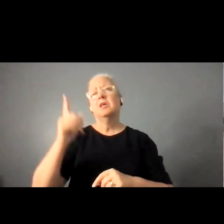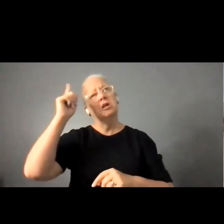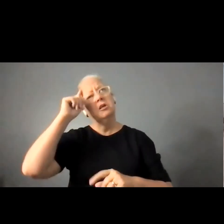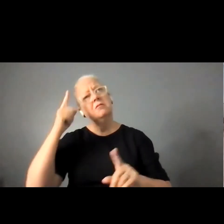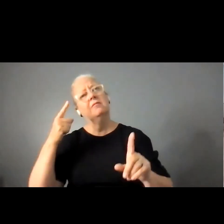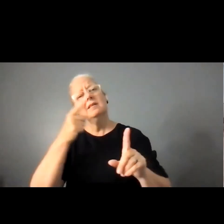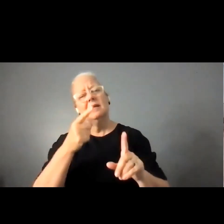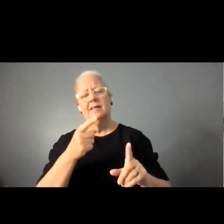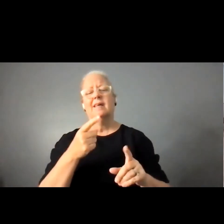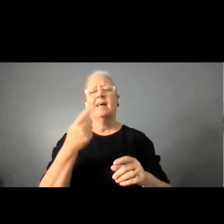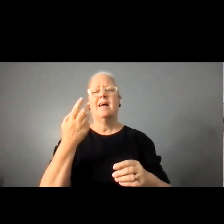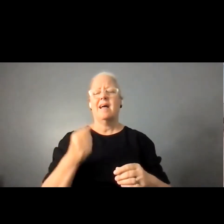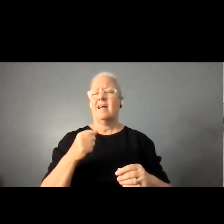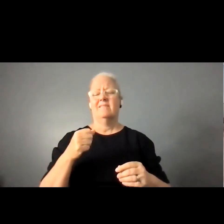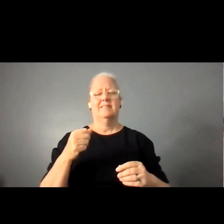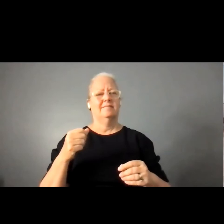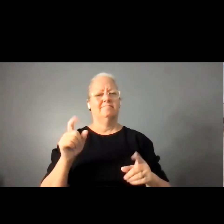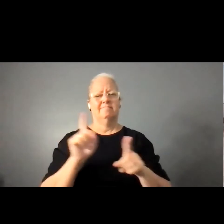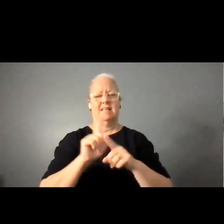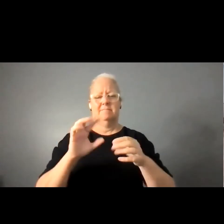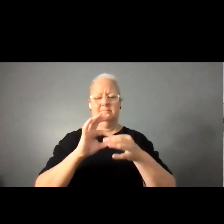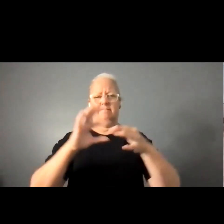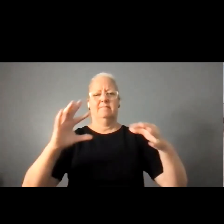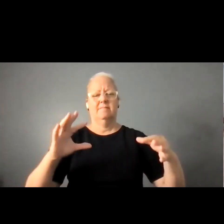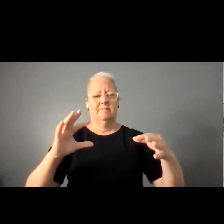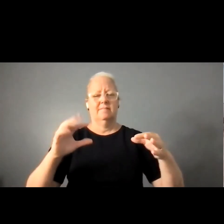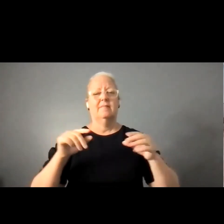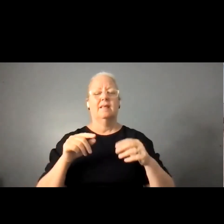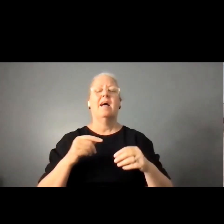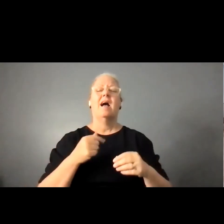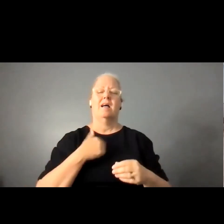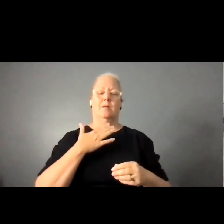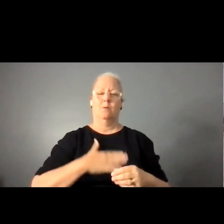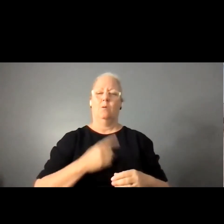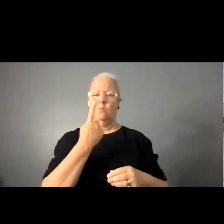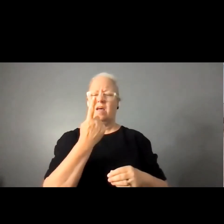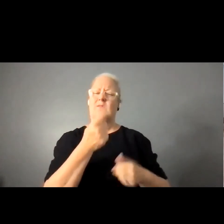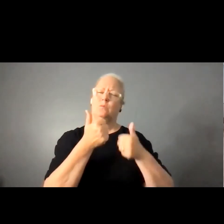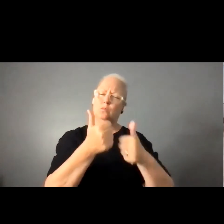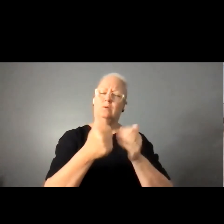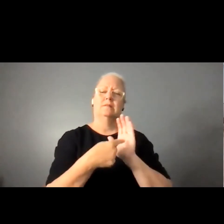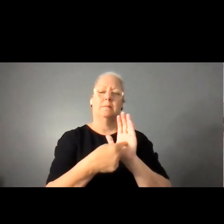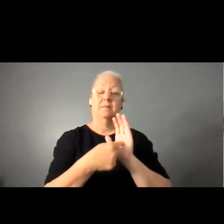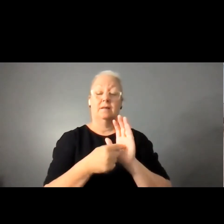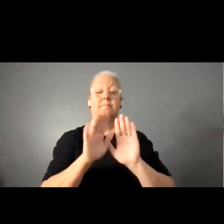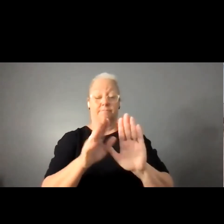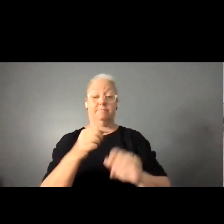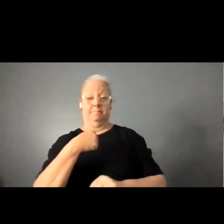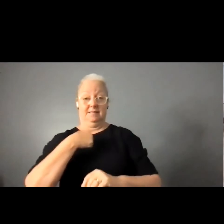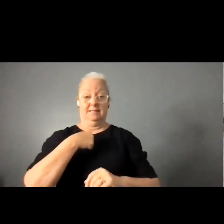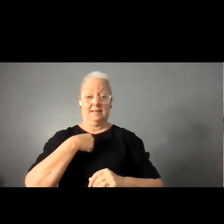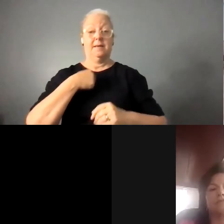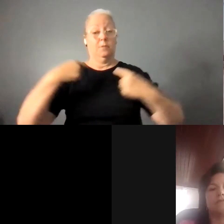discrepancy. So I'm going to give you a very easy example. Let's just imagine someone like myself who uses a